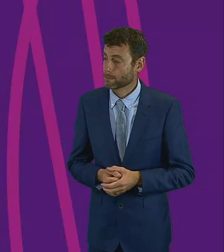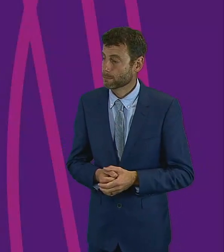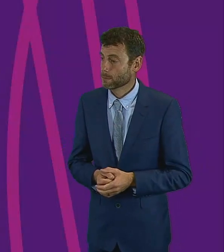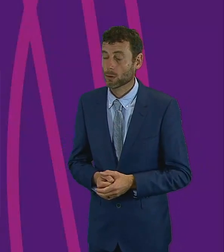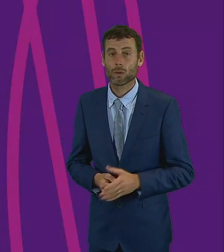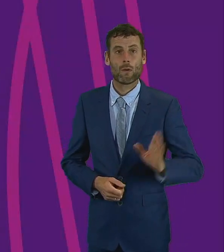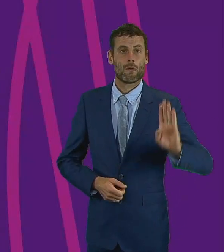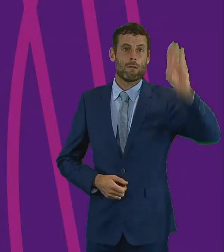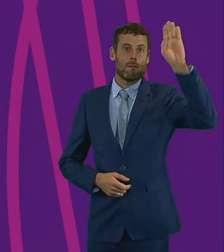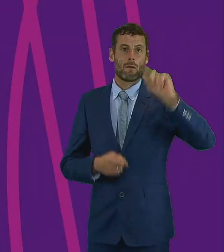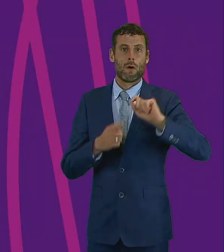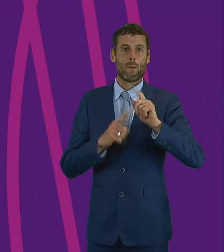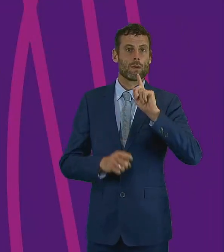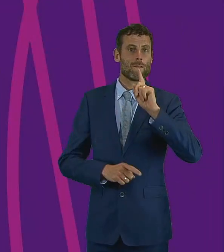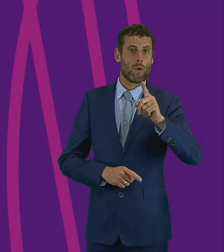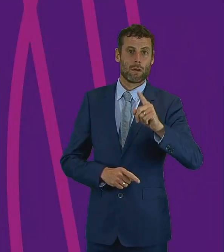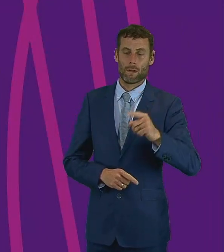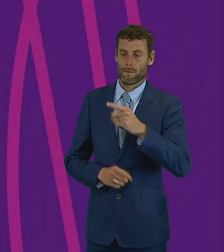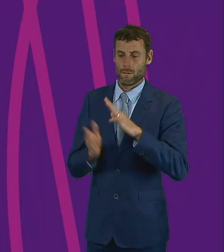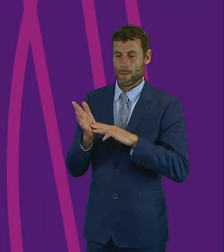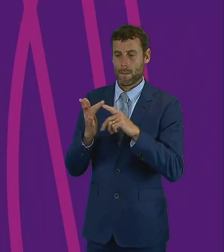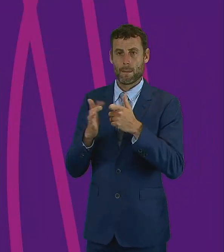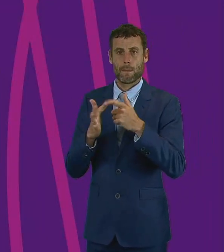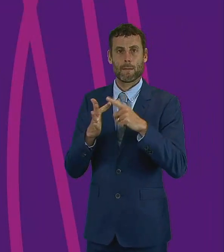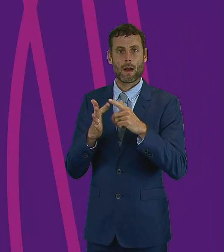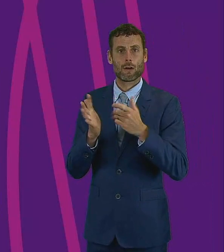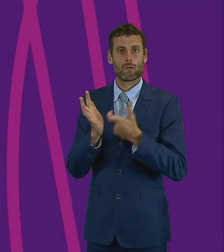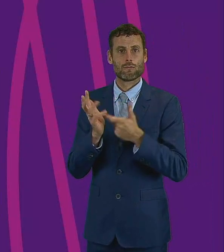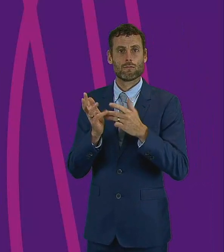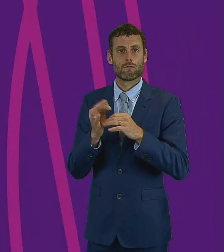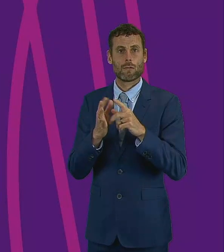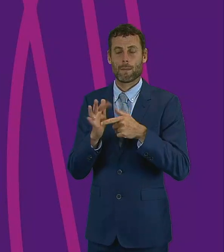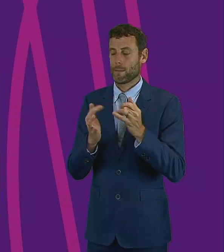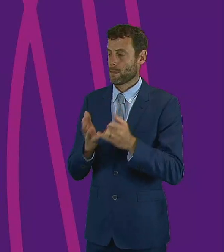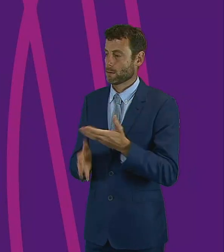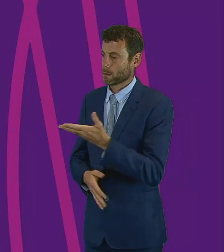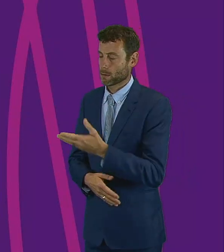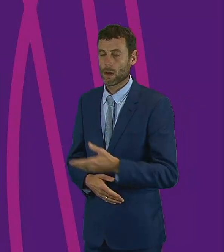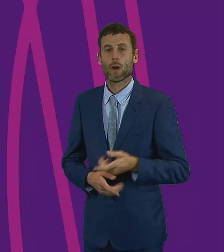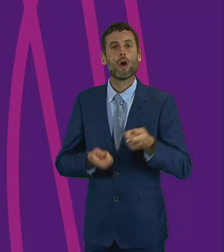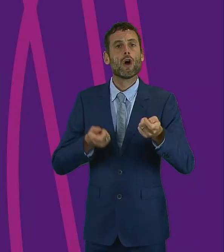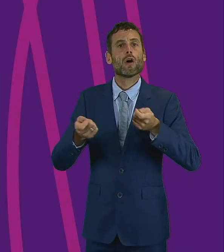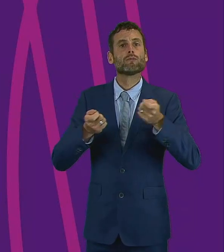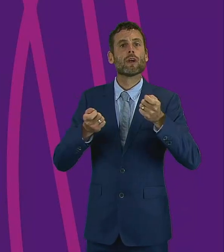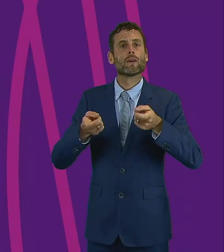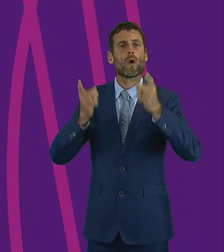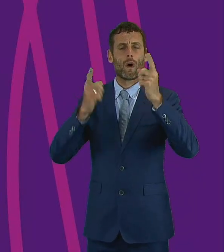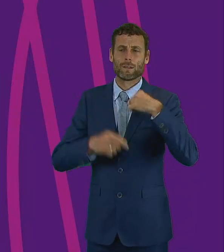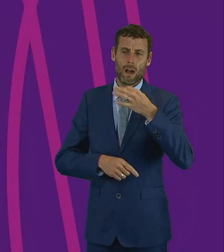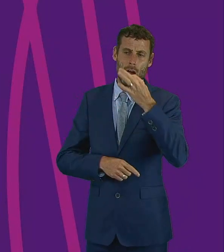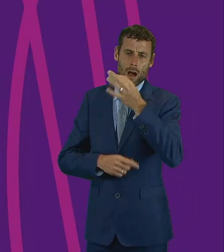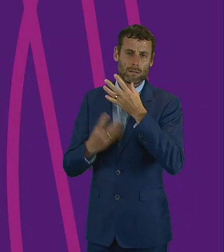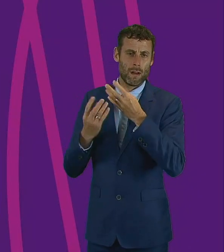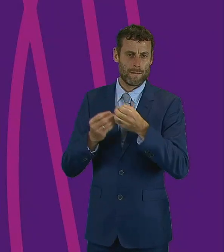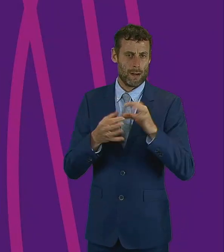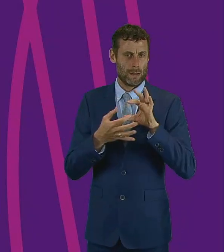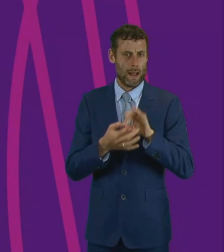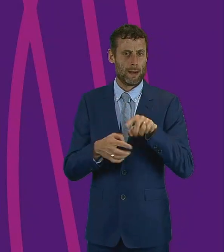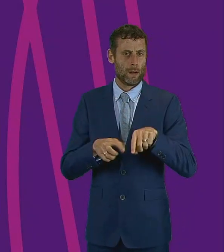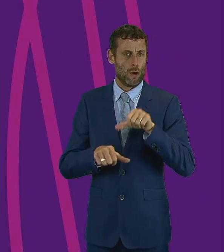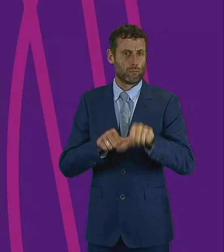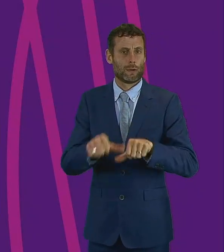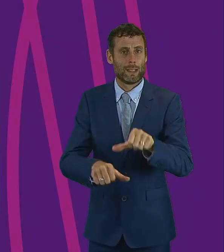Point of order from Mike Rumbles. Presiding Officer, I seek your guidance on our procedures. As you all know, the First Minister